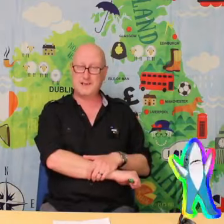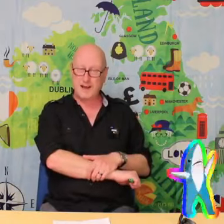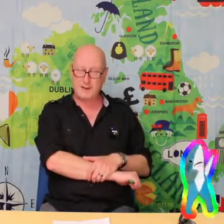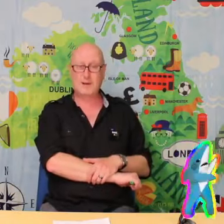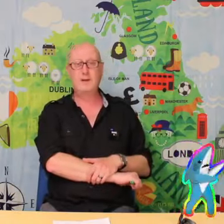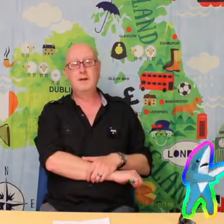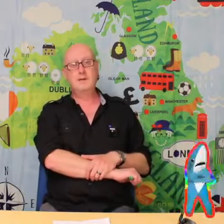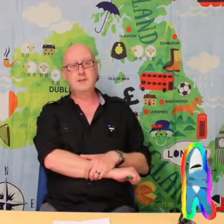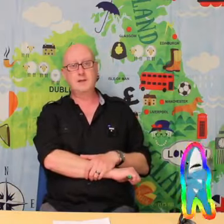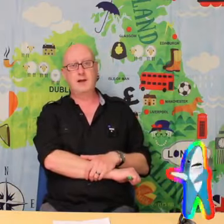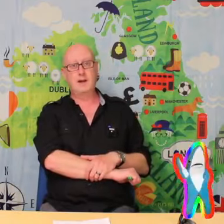Together, things like that. So